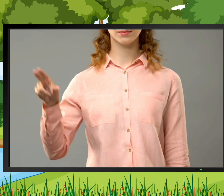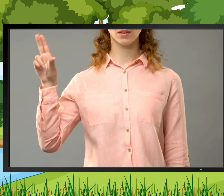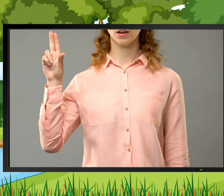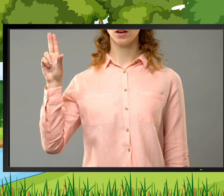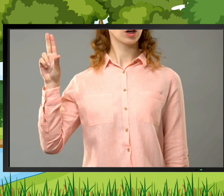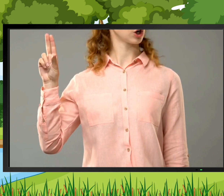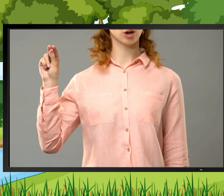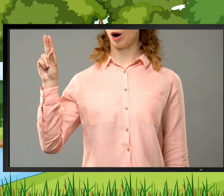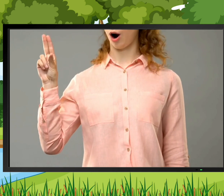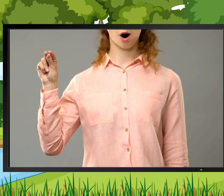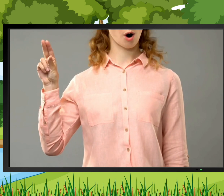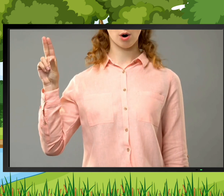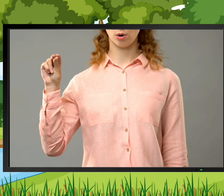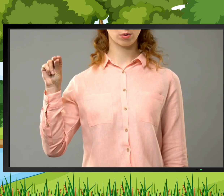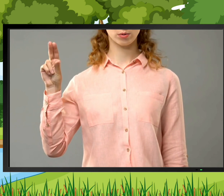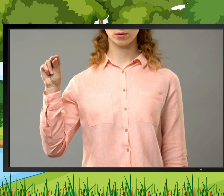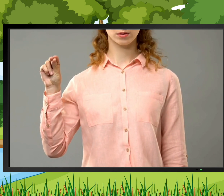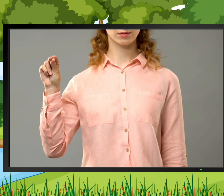No.